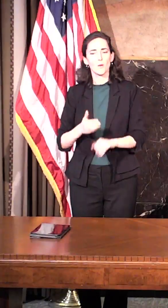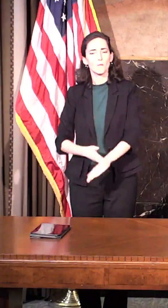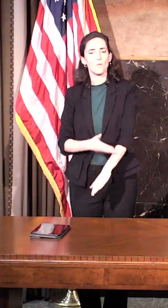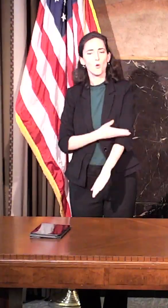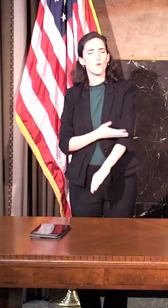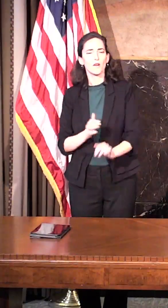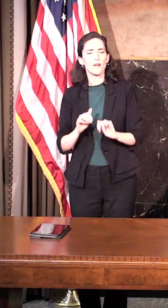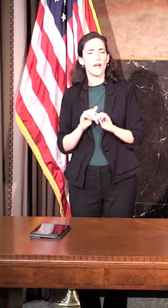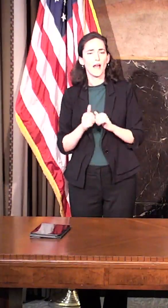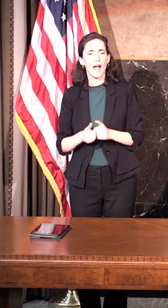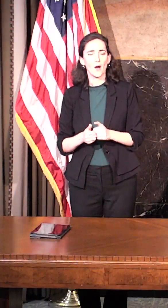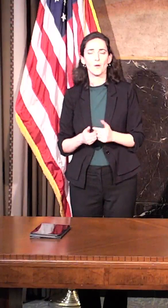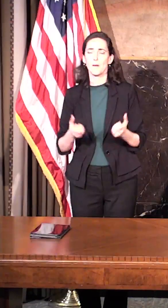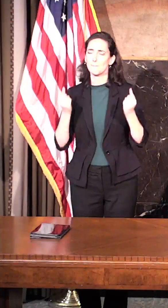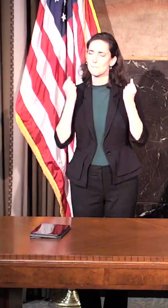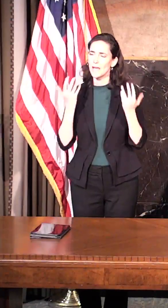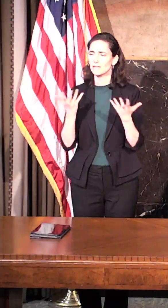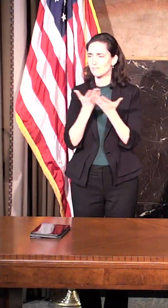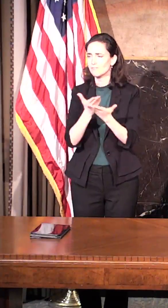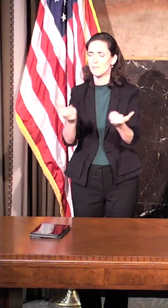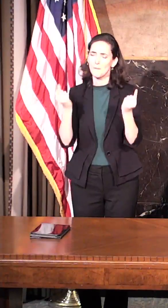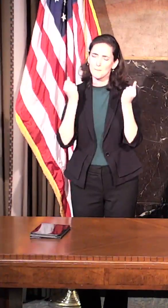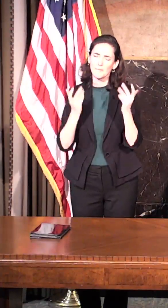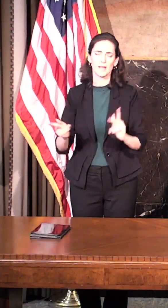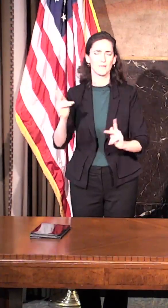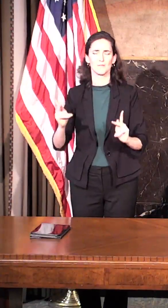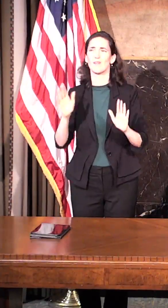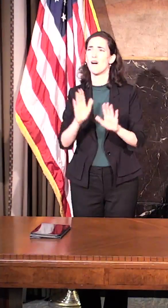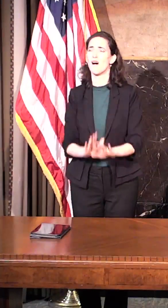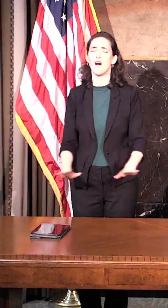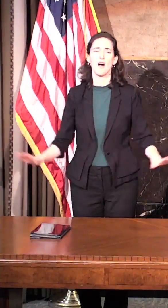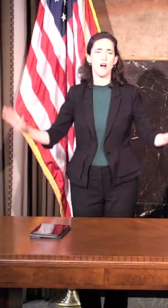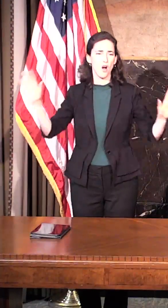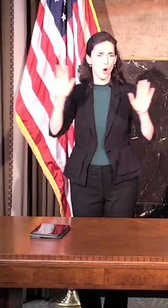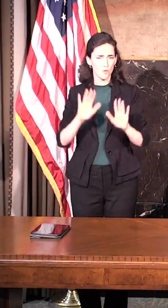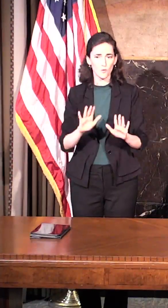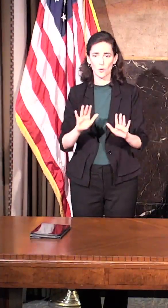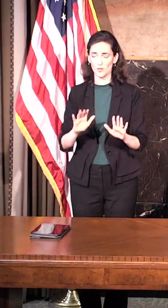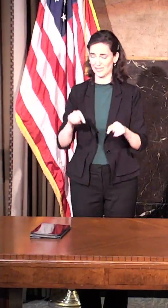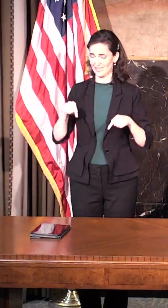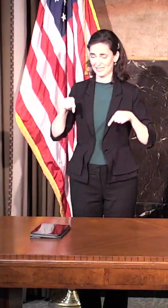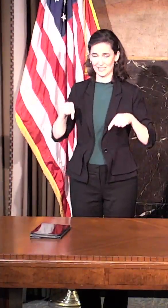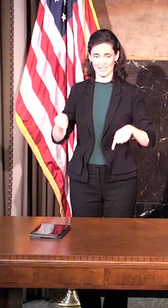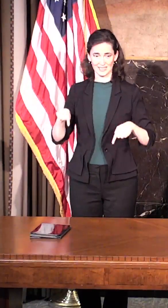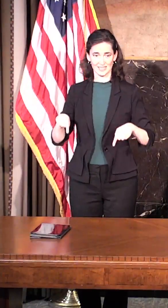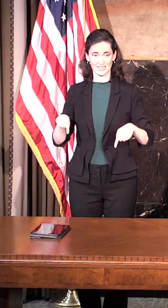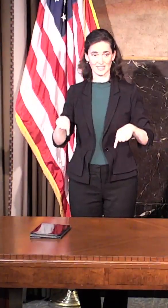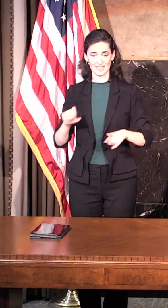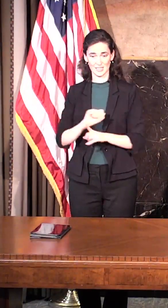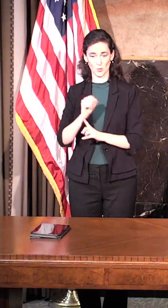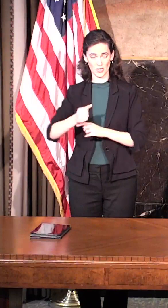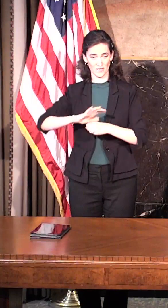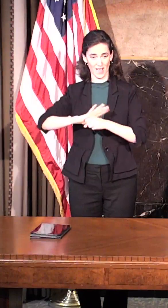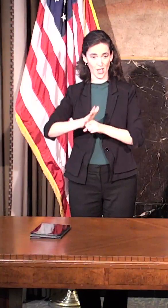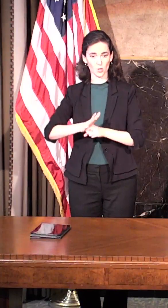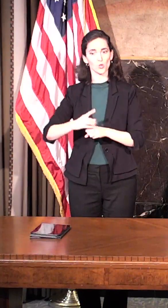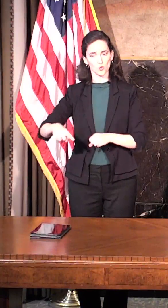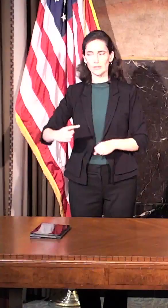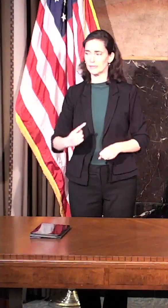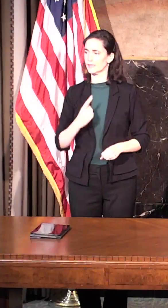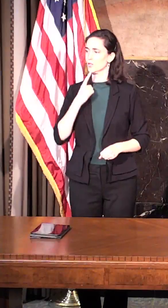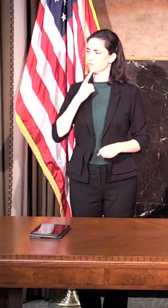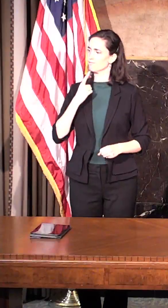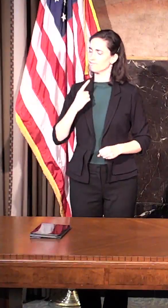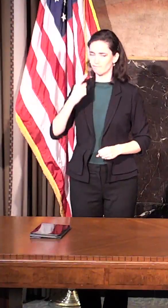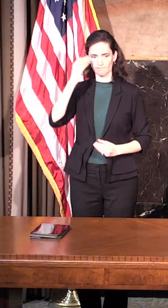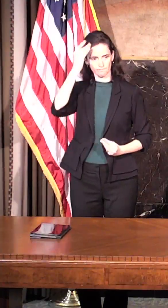that many people in Louisiana take this virus seriously. They take this